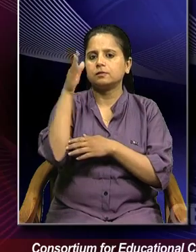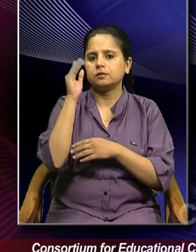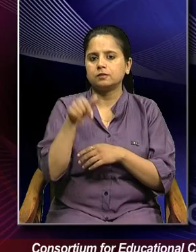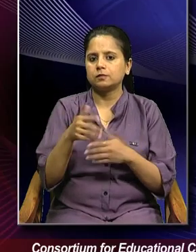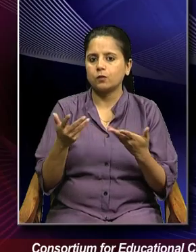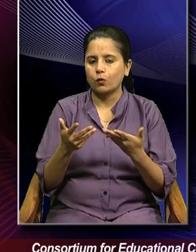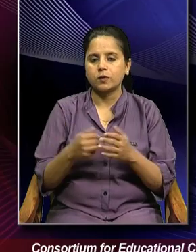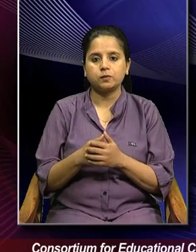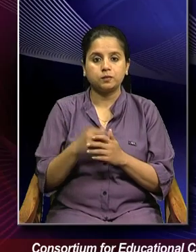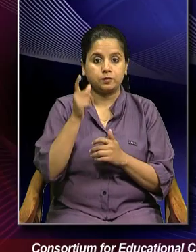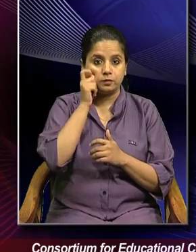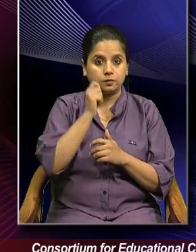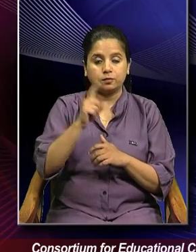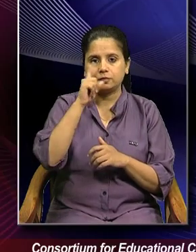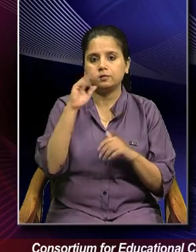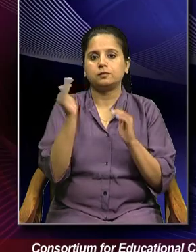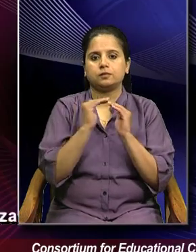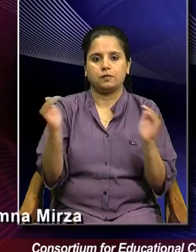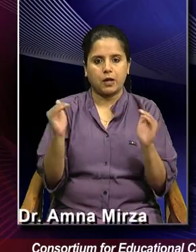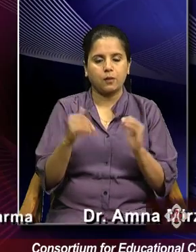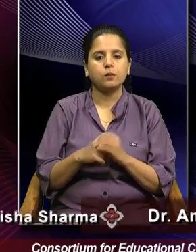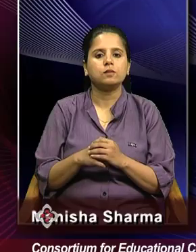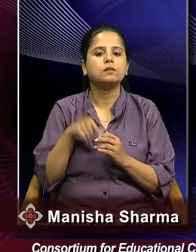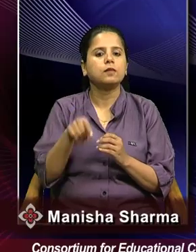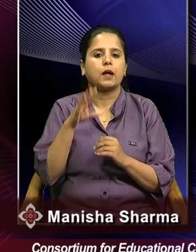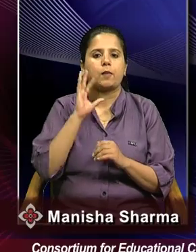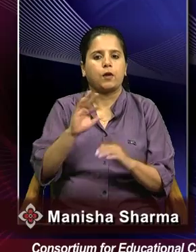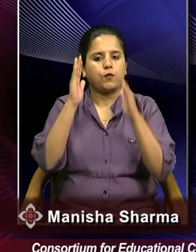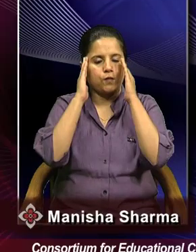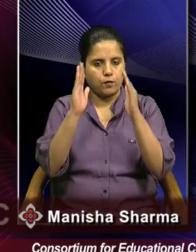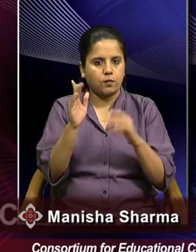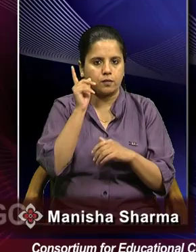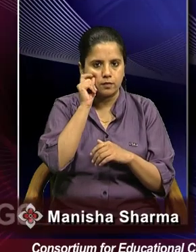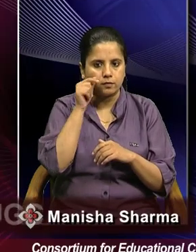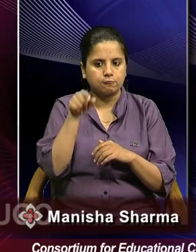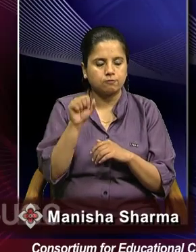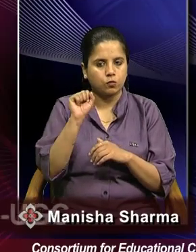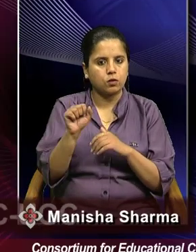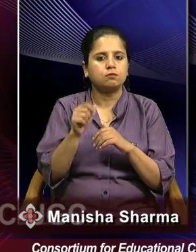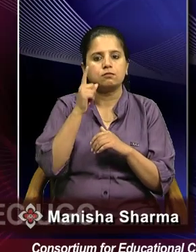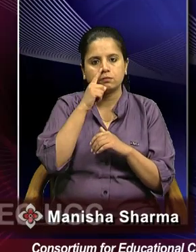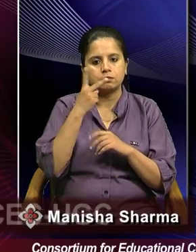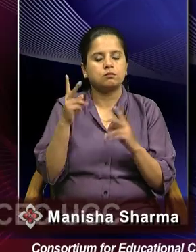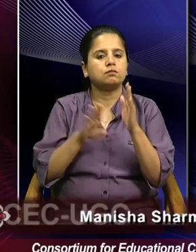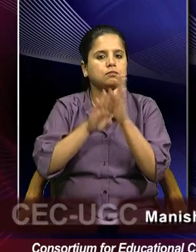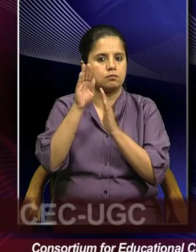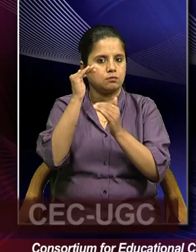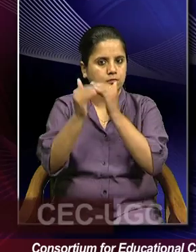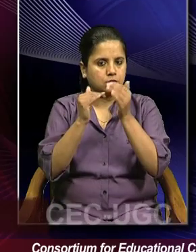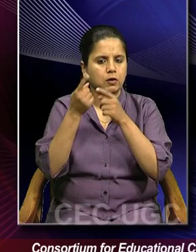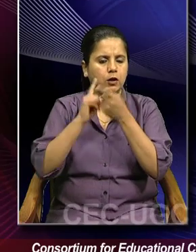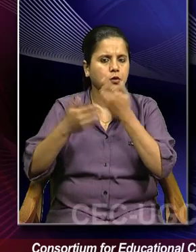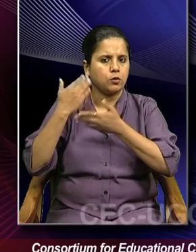is gender equality, special focus on gender and development, understanding